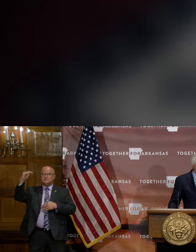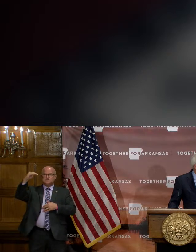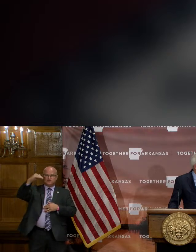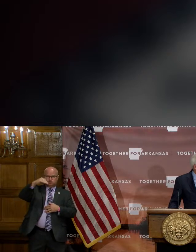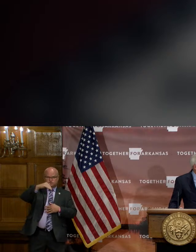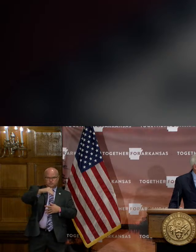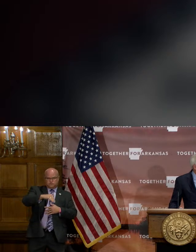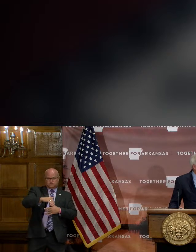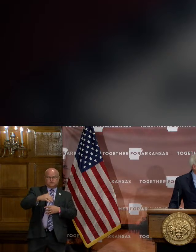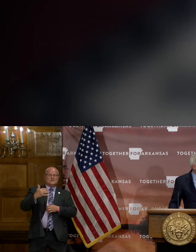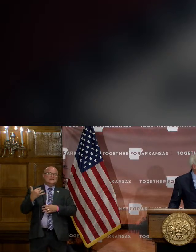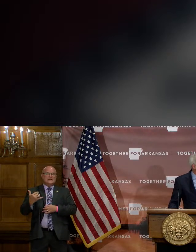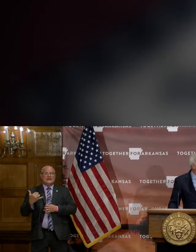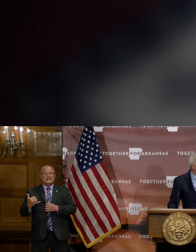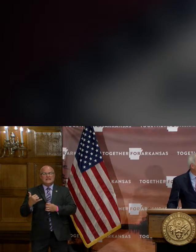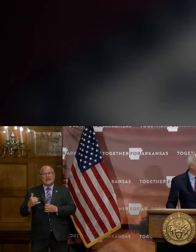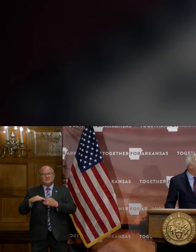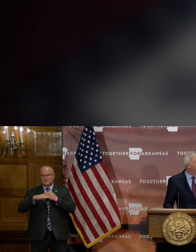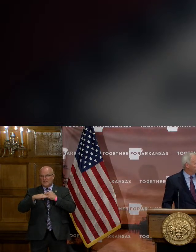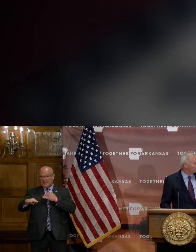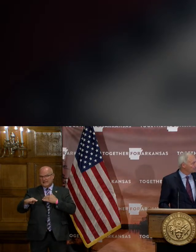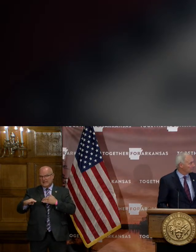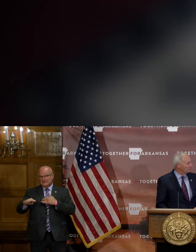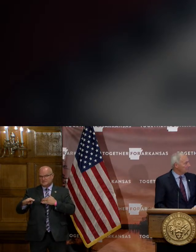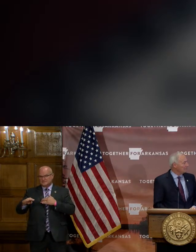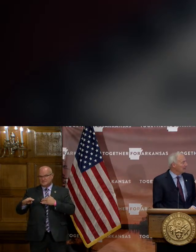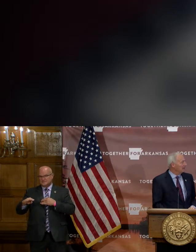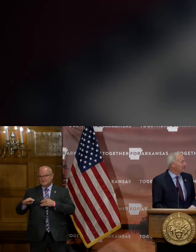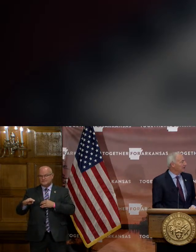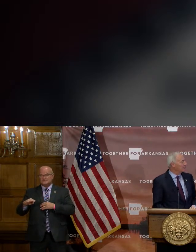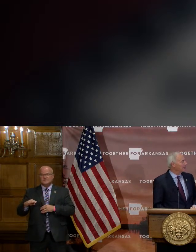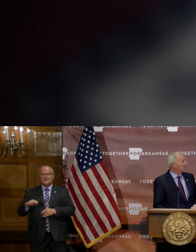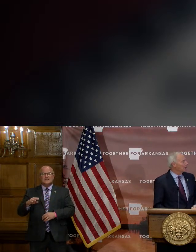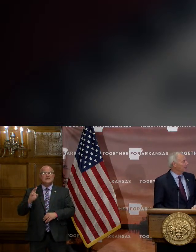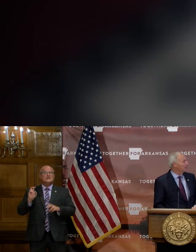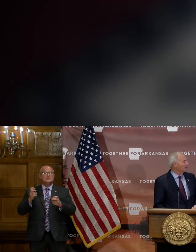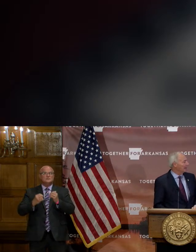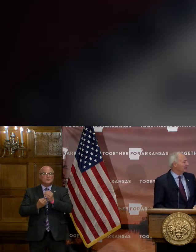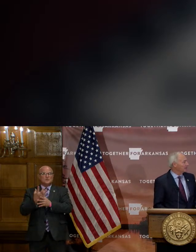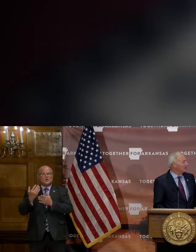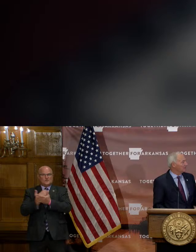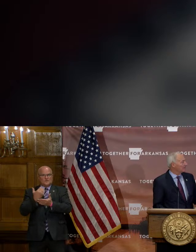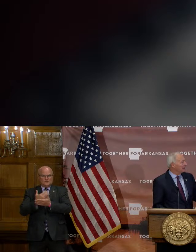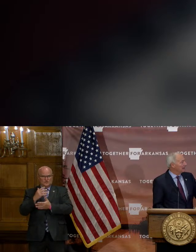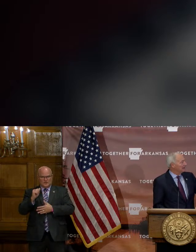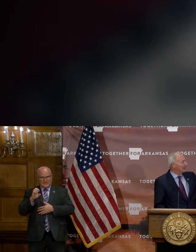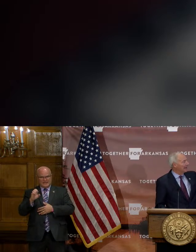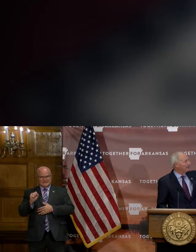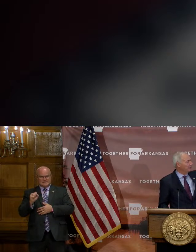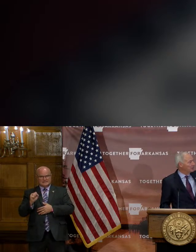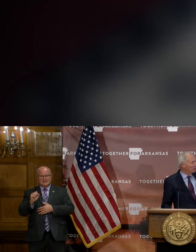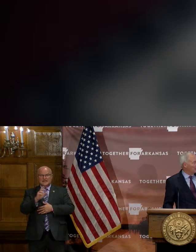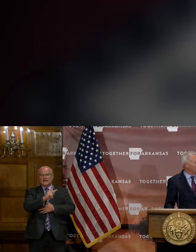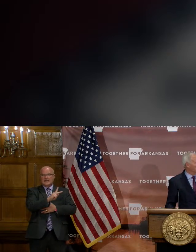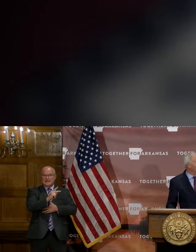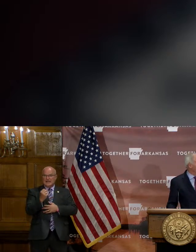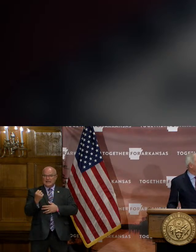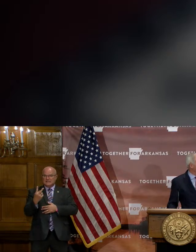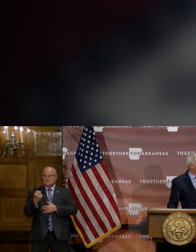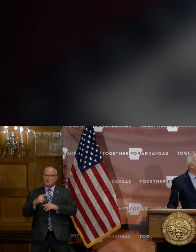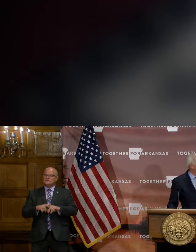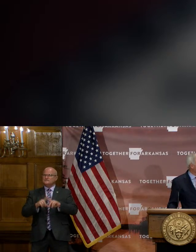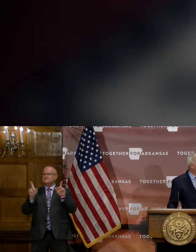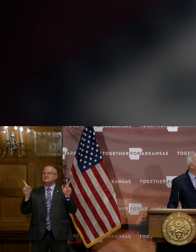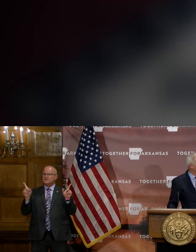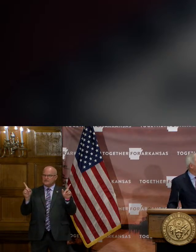down and how it's pretty much flattened out in terms of growth of new cases. The K through 12 is a